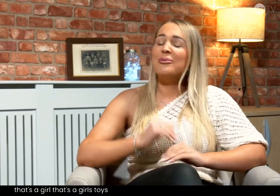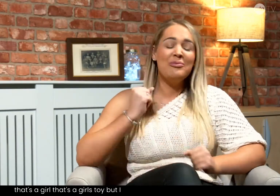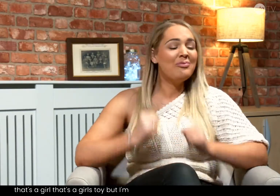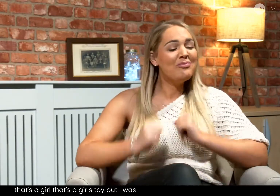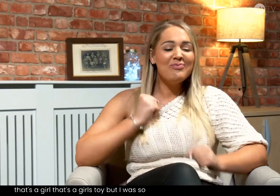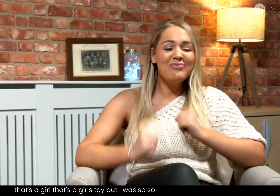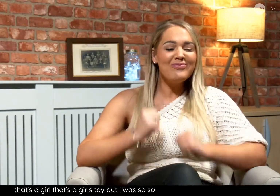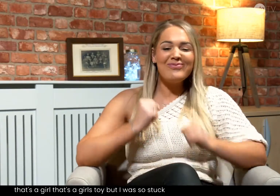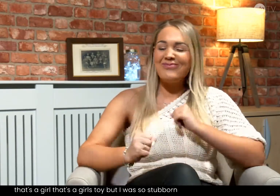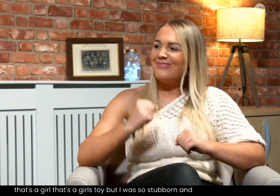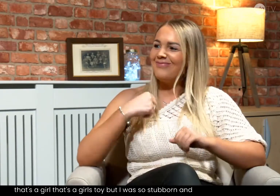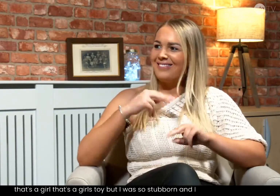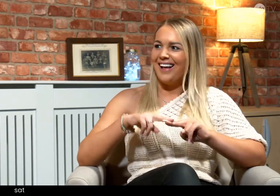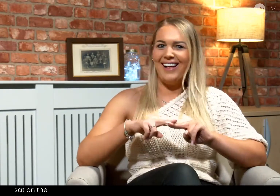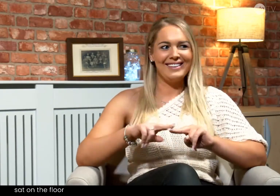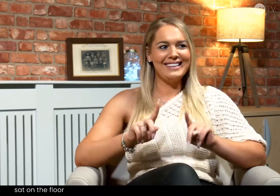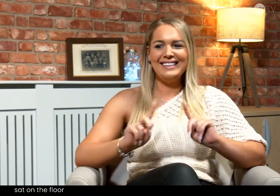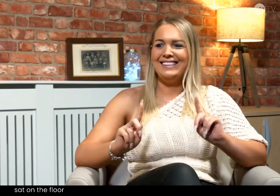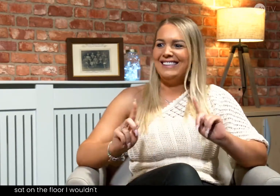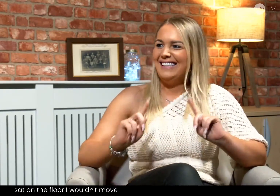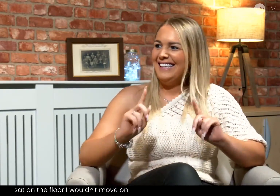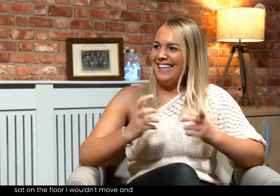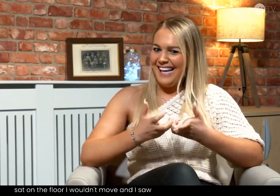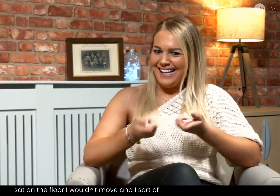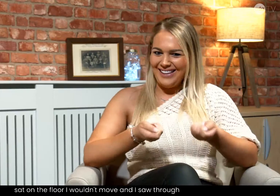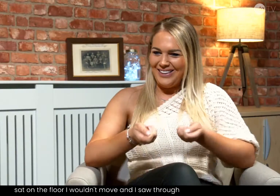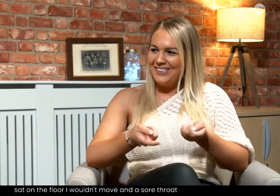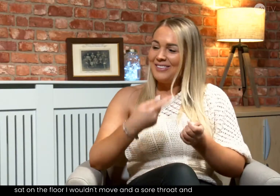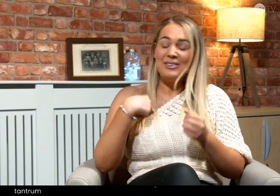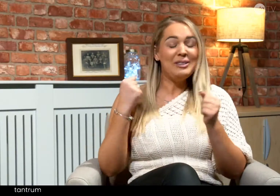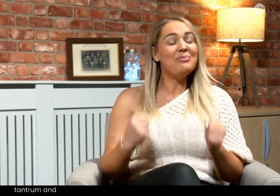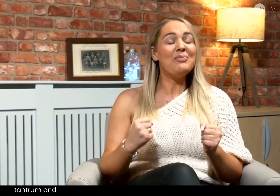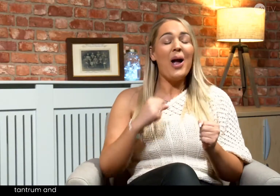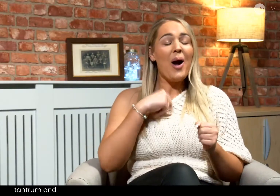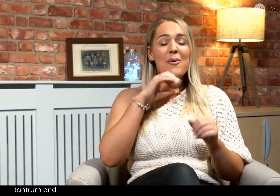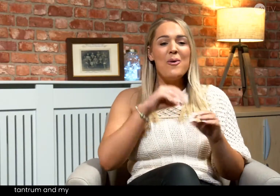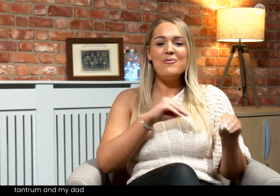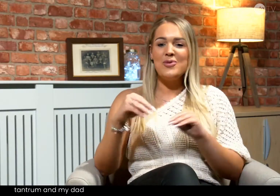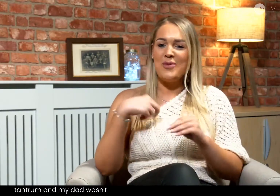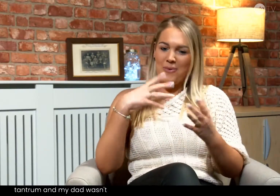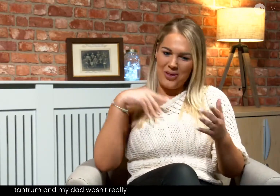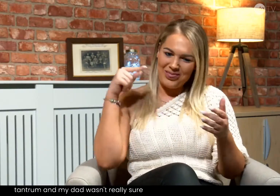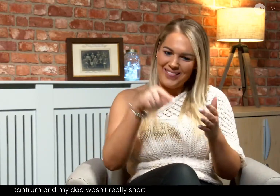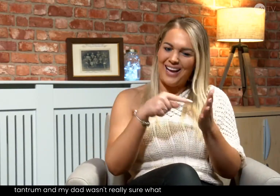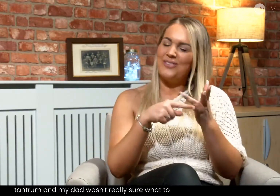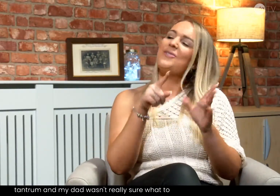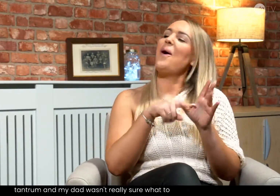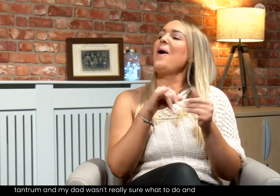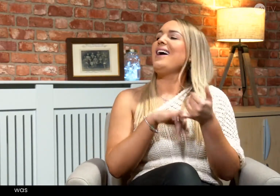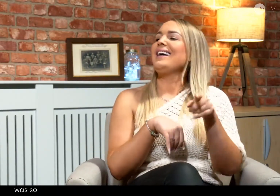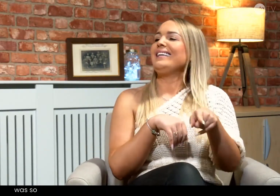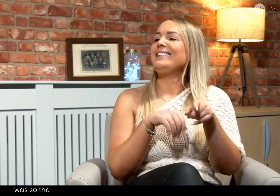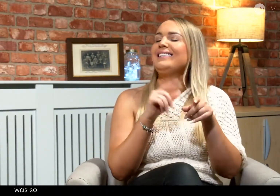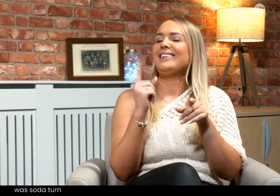sat on the floor and I wouldn't move and I sort of threw a tantrum and my dad wasn't really sure what to do. And I was so determined that I really wanted that toy.